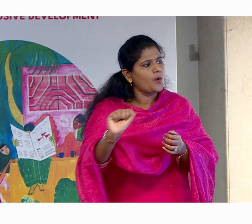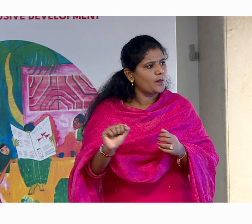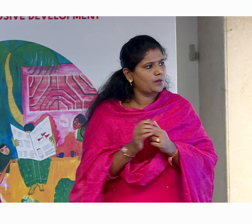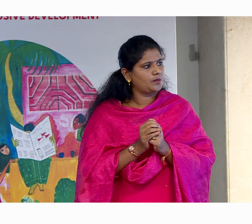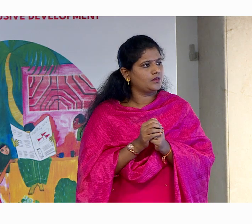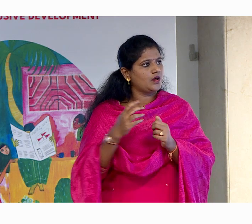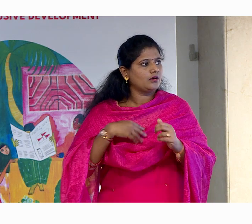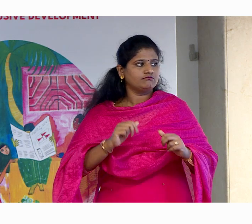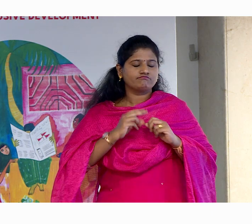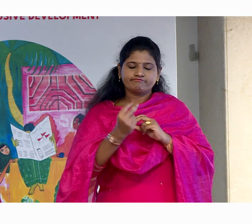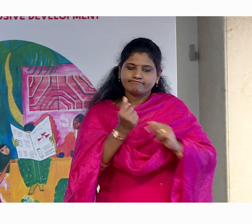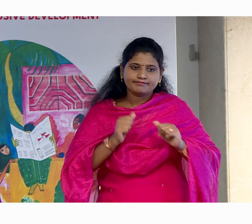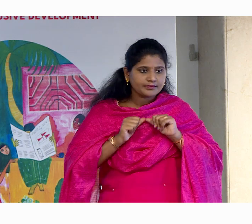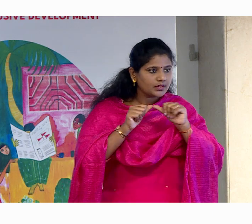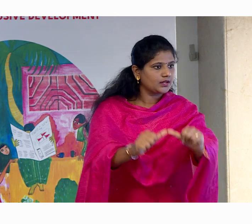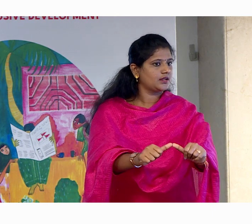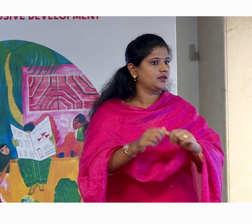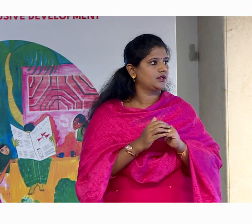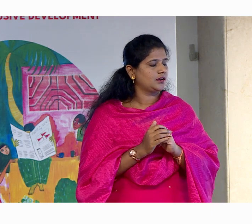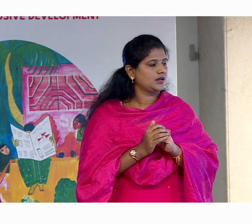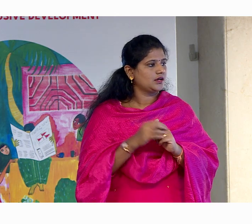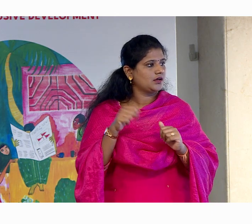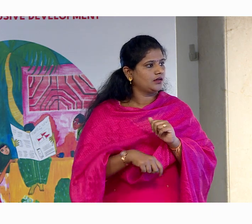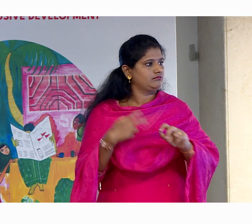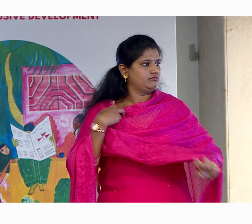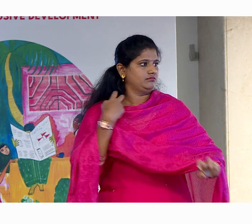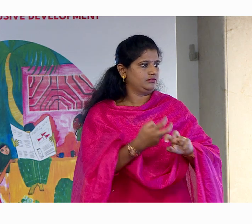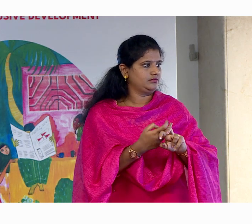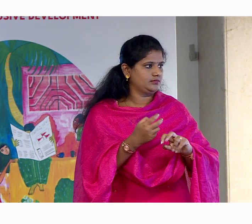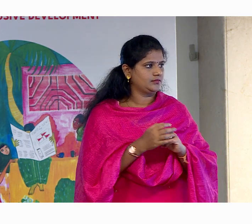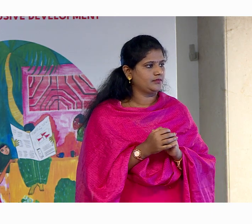immediate response to a particular complex clinical problem in front of you.